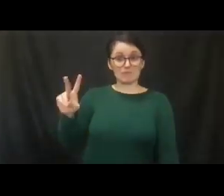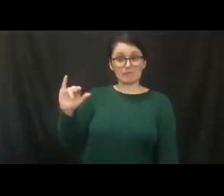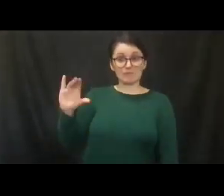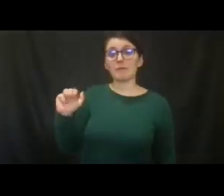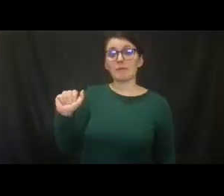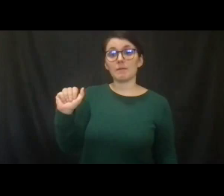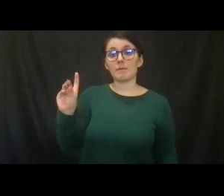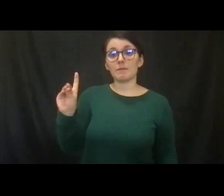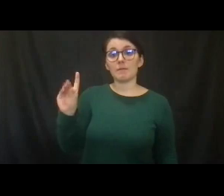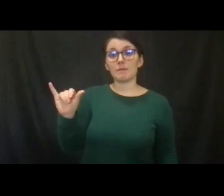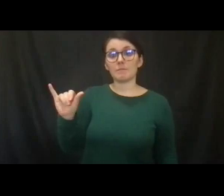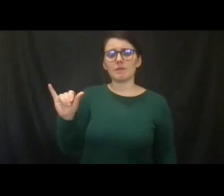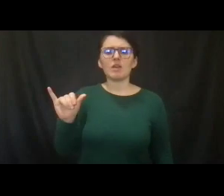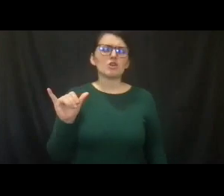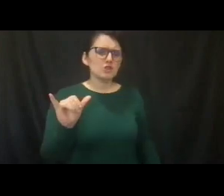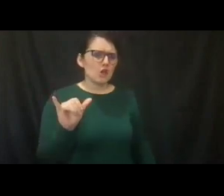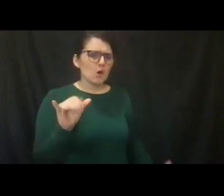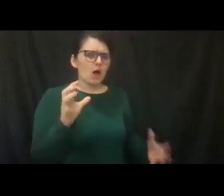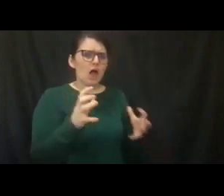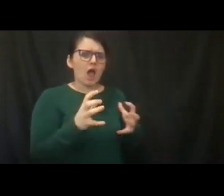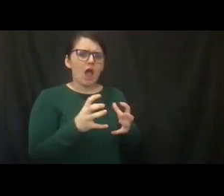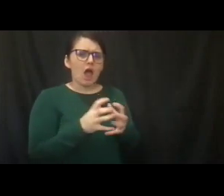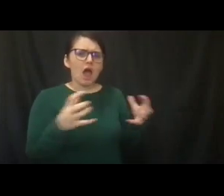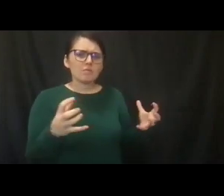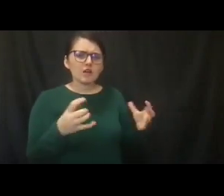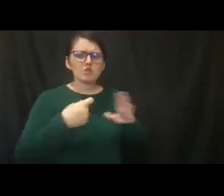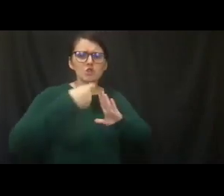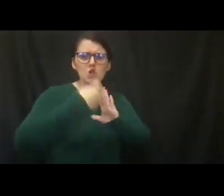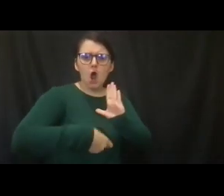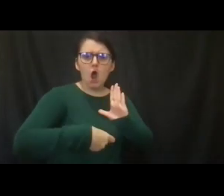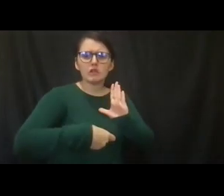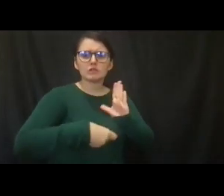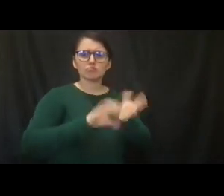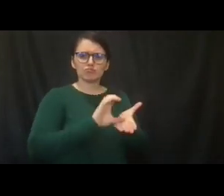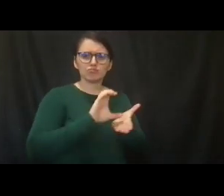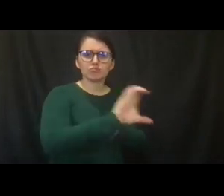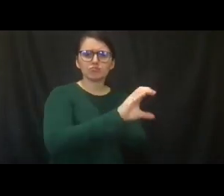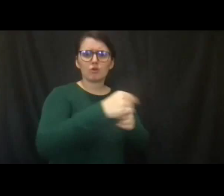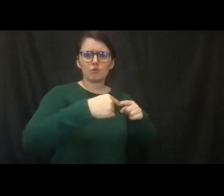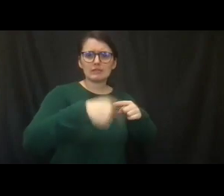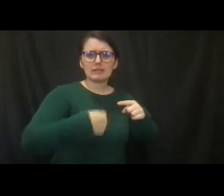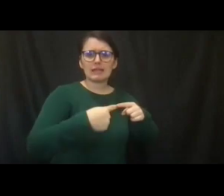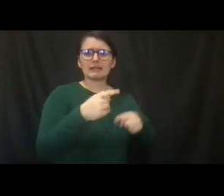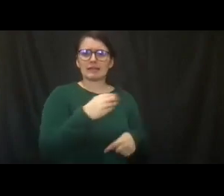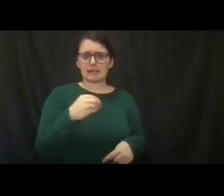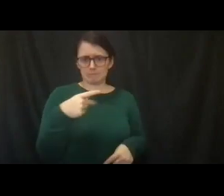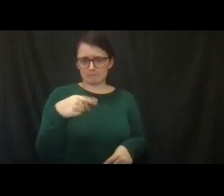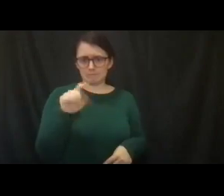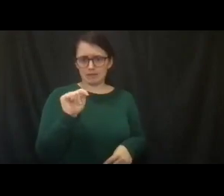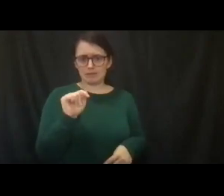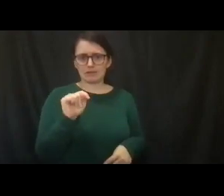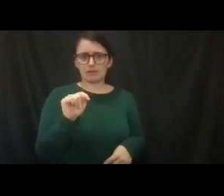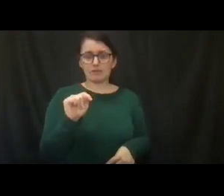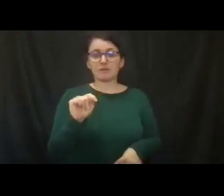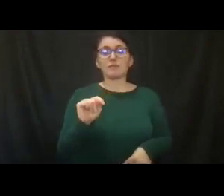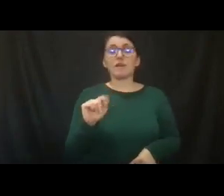William? So, like, how much are the fees for recycling and putting stuff in the pit? How much are the